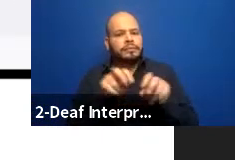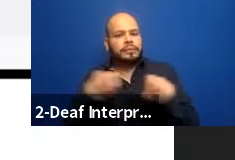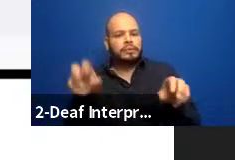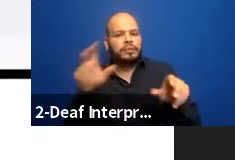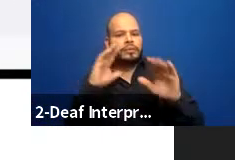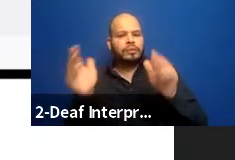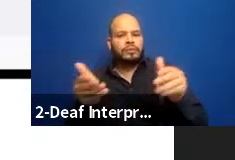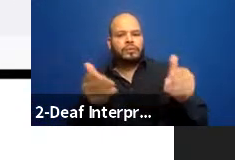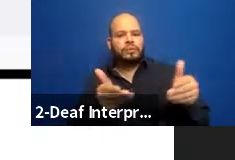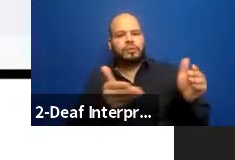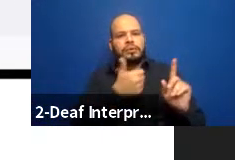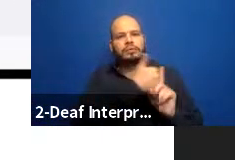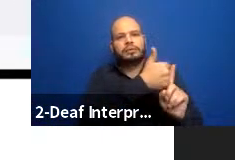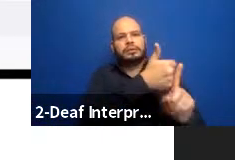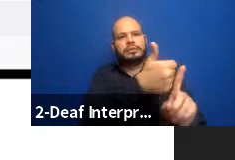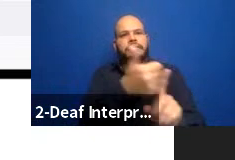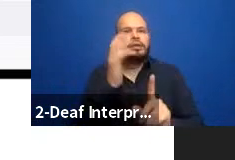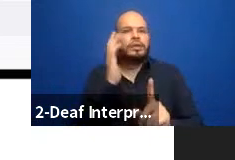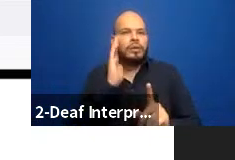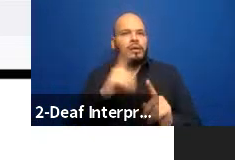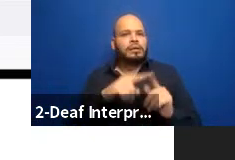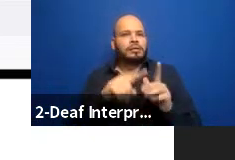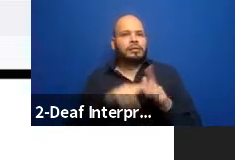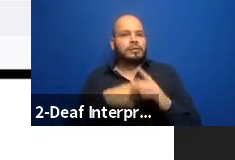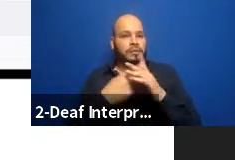We can go and start with Alex. There we go.